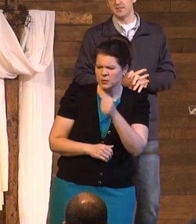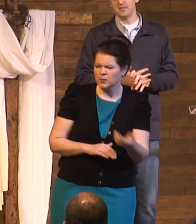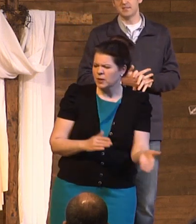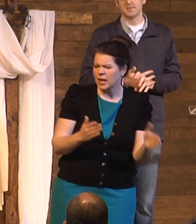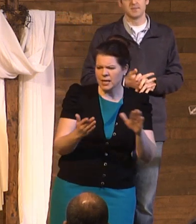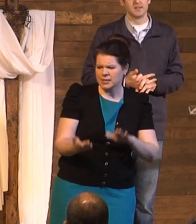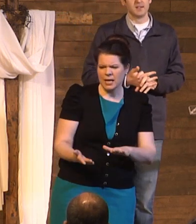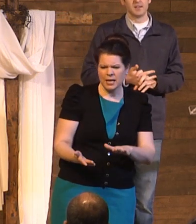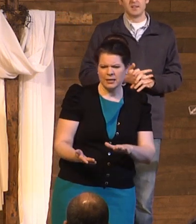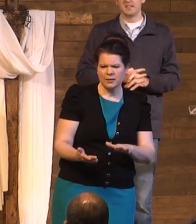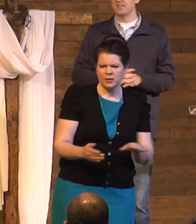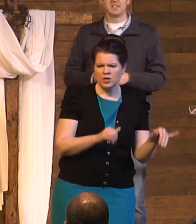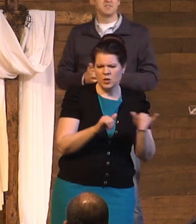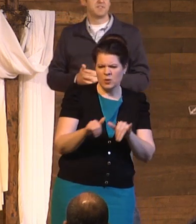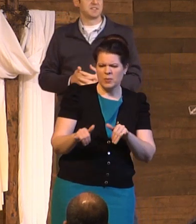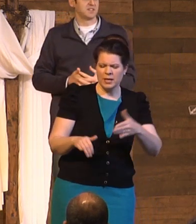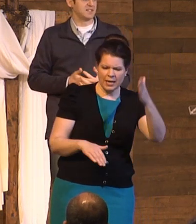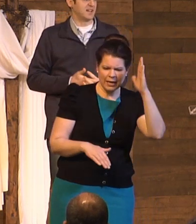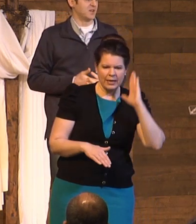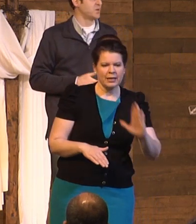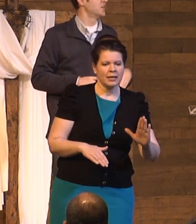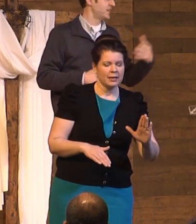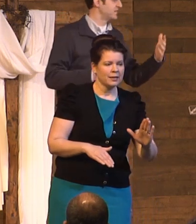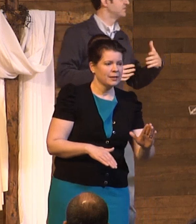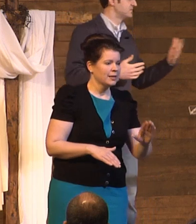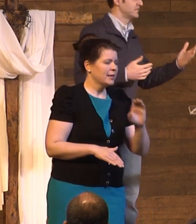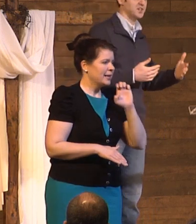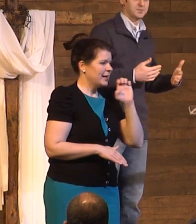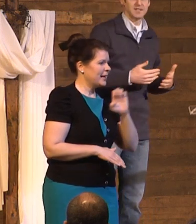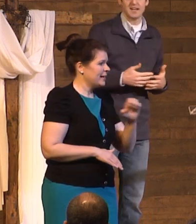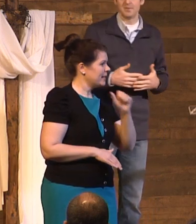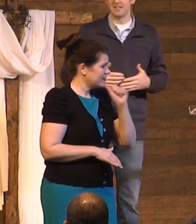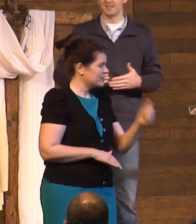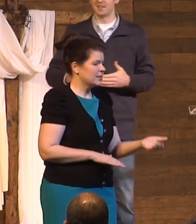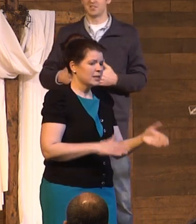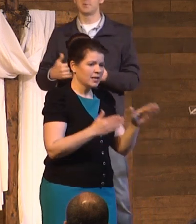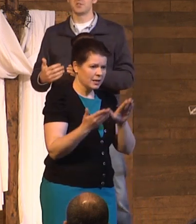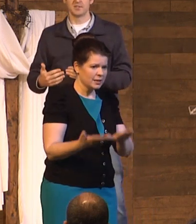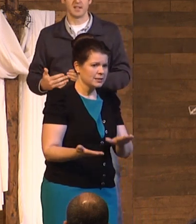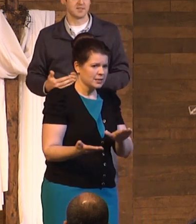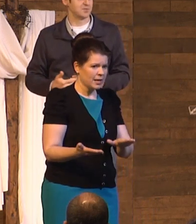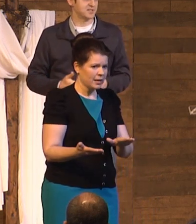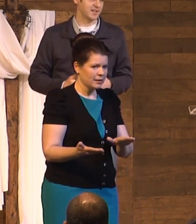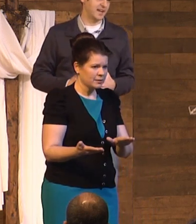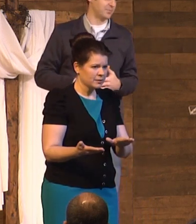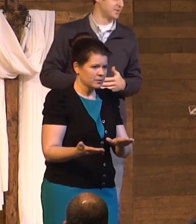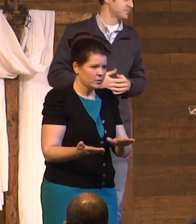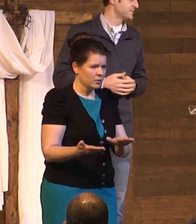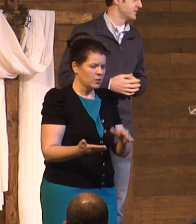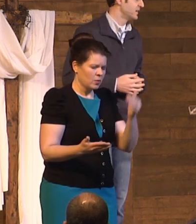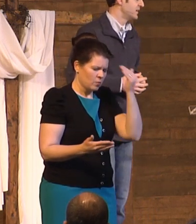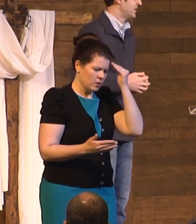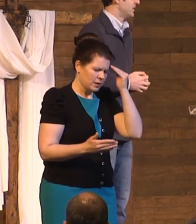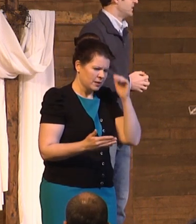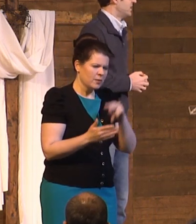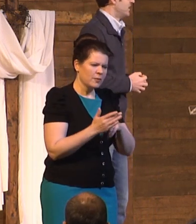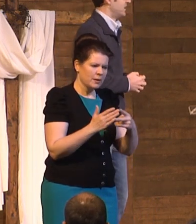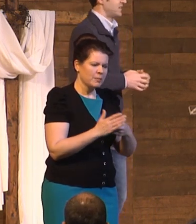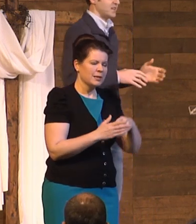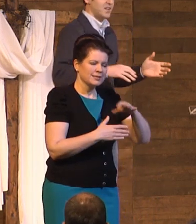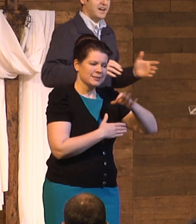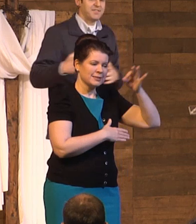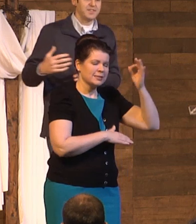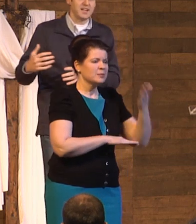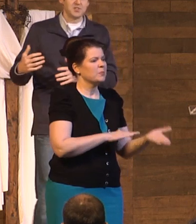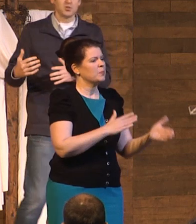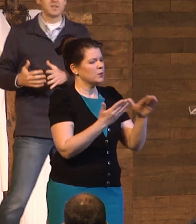if you eat this. And Eve didn't physically die. We know that ultimately God meant a spiritual death is what's going to happen. And